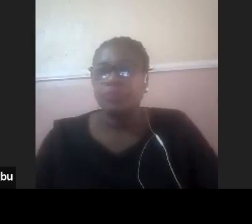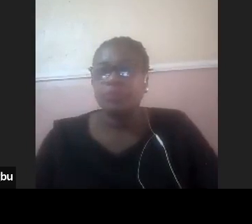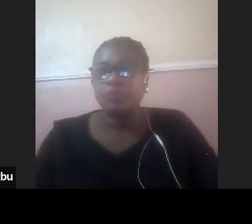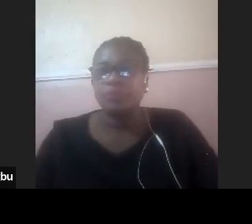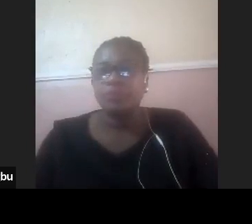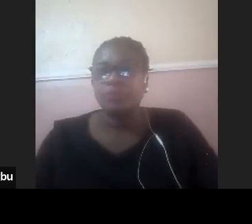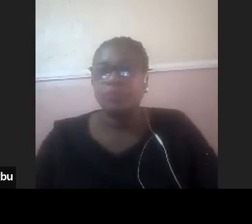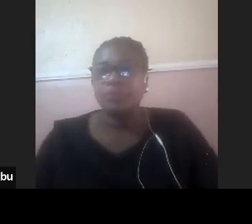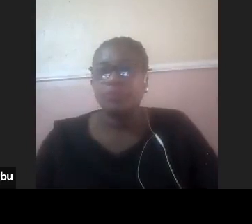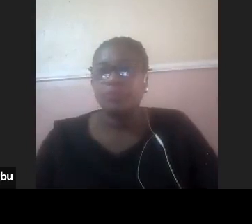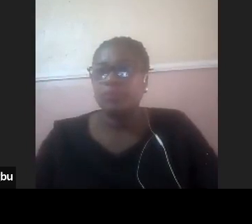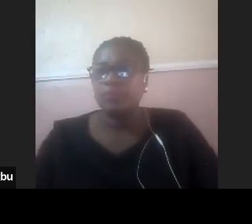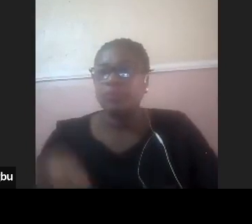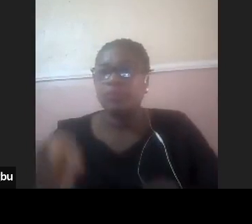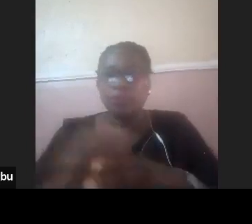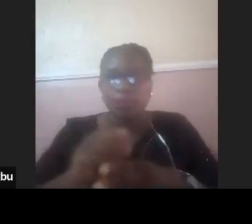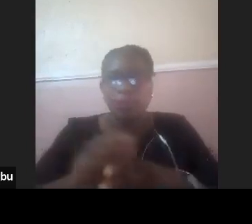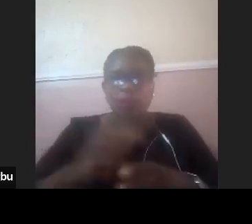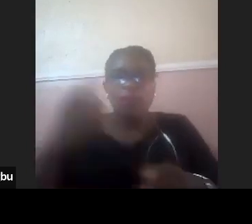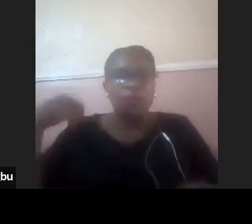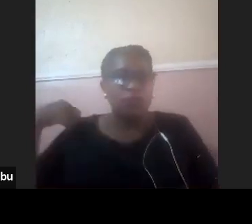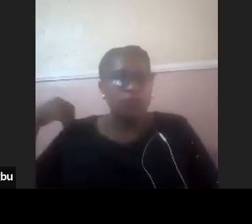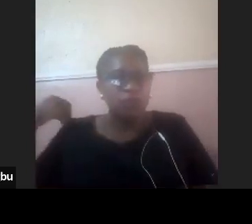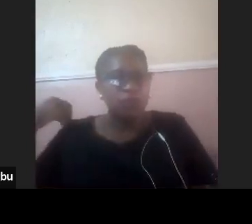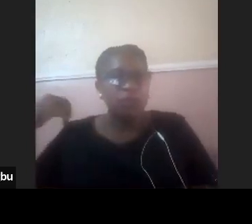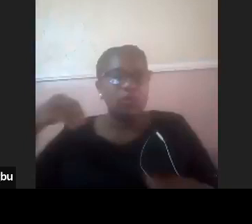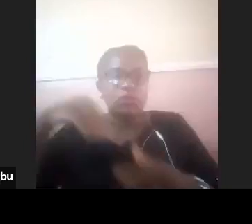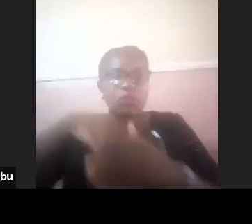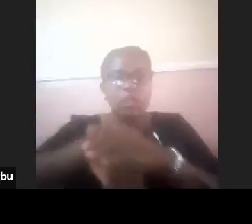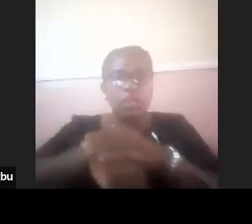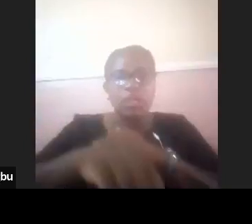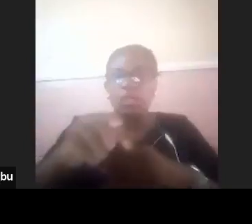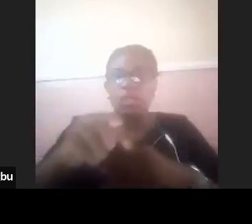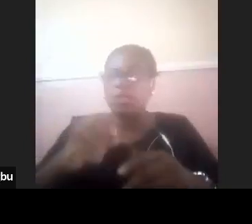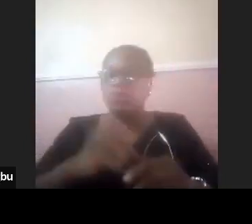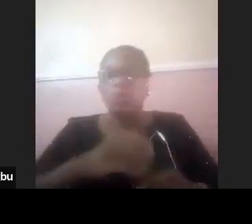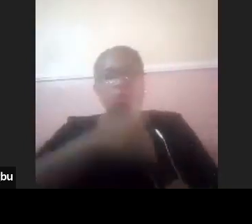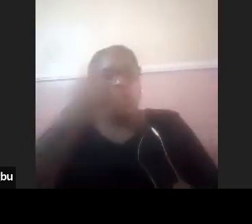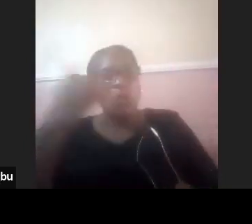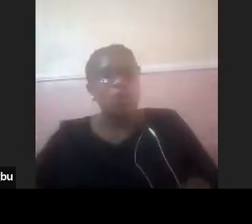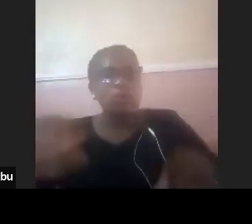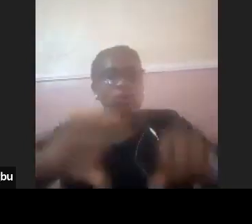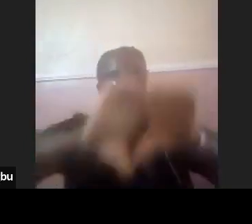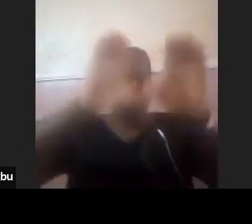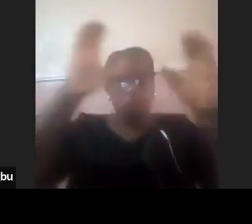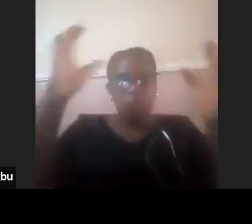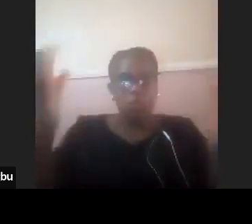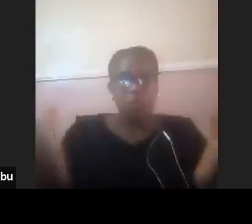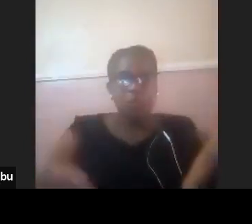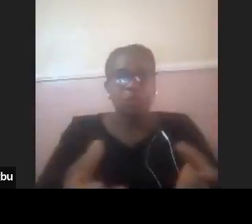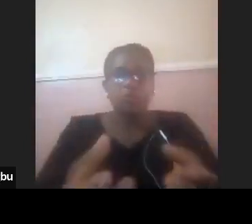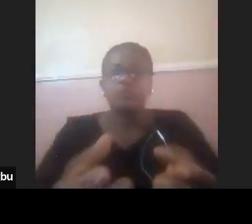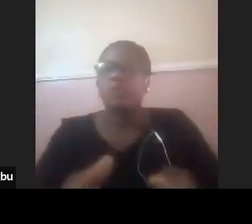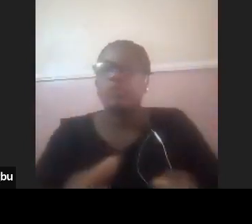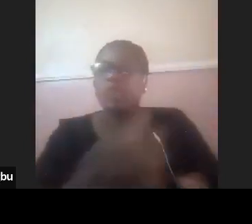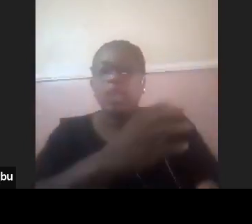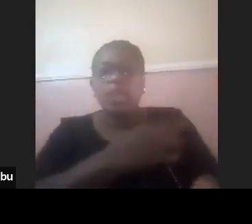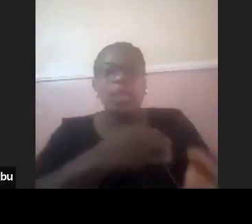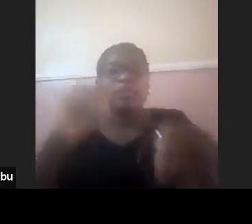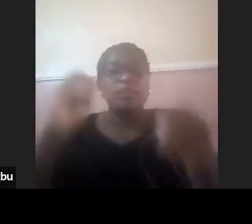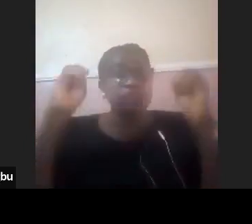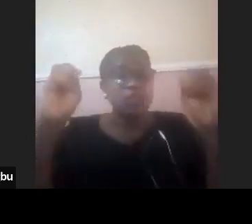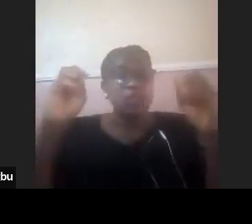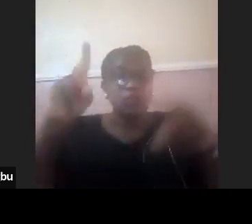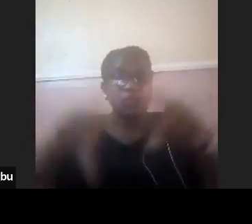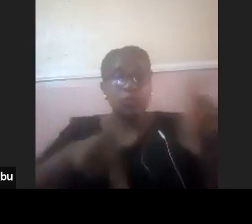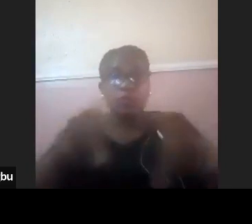and empowering community leaders, you're giving them the knowledge to be able to teach other people. And this is going to